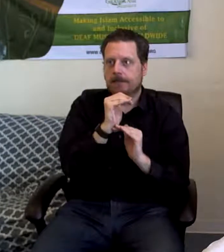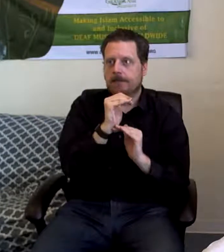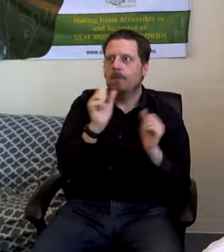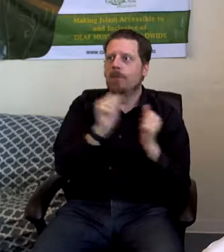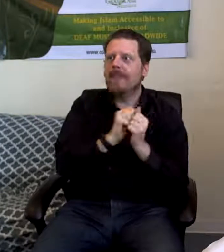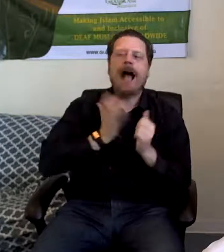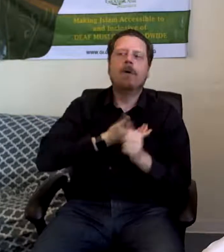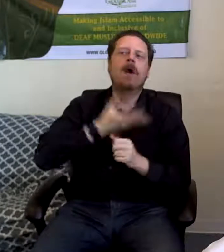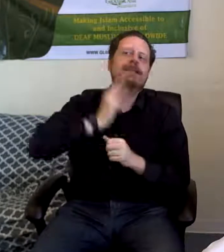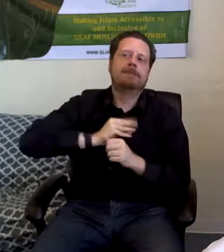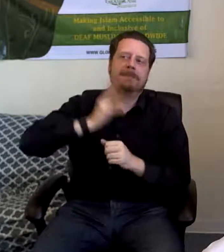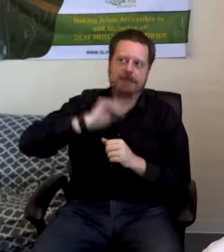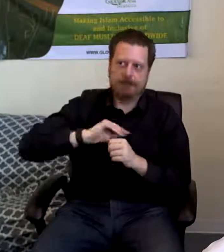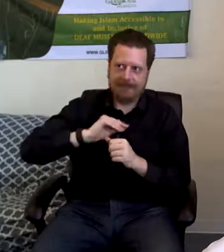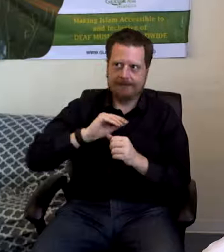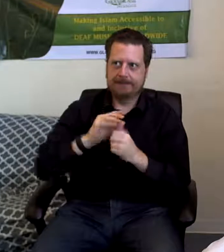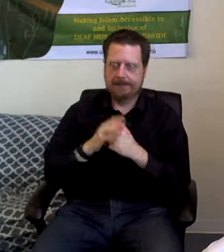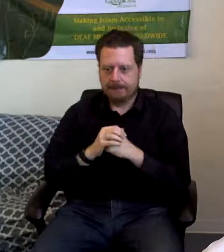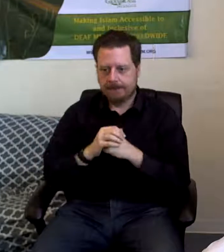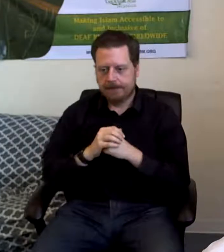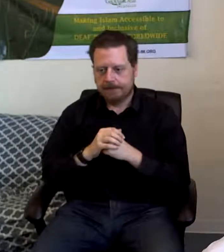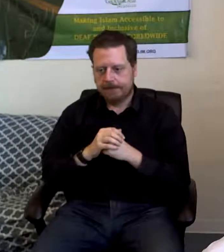our experience.